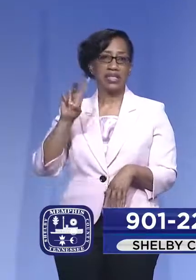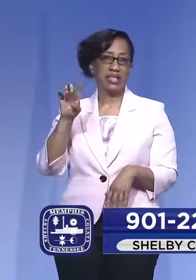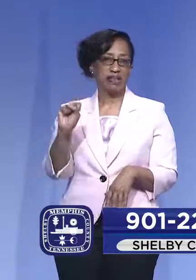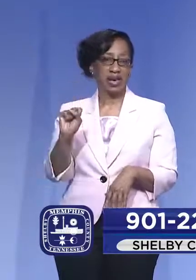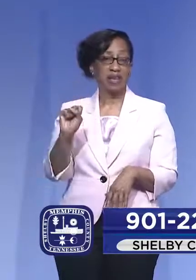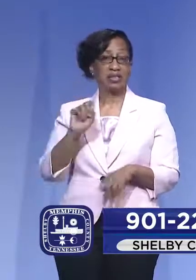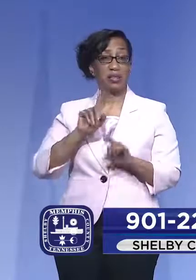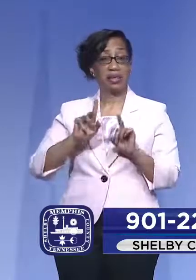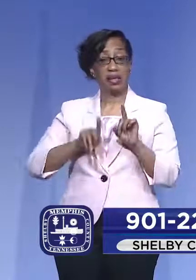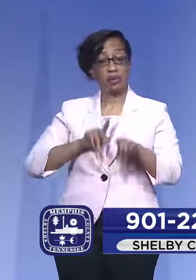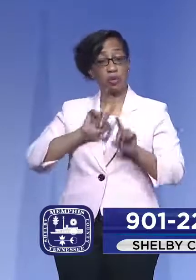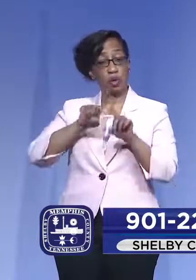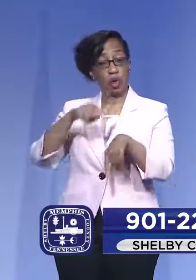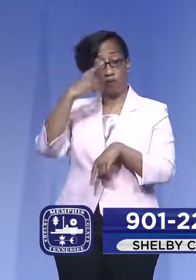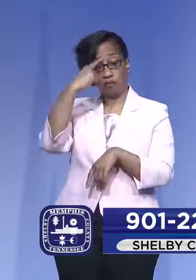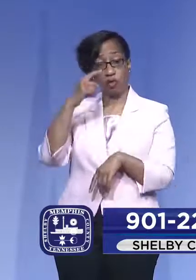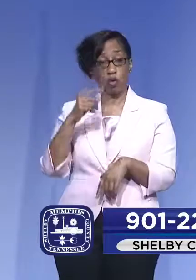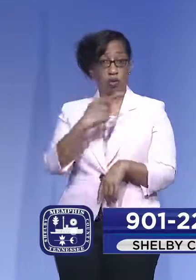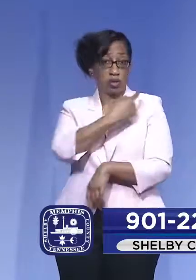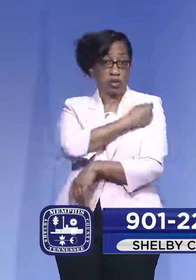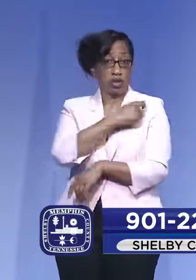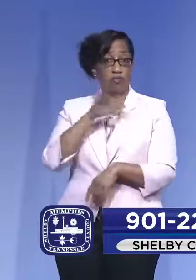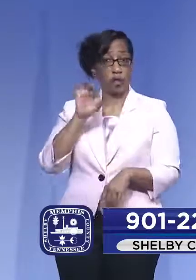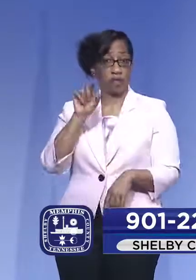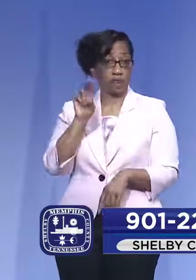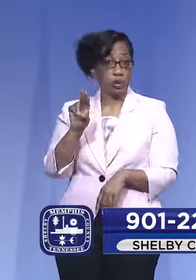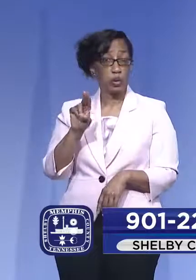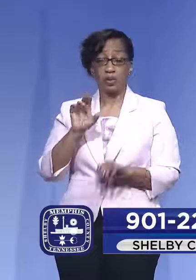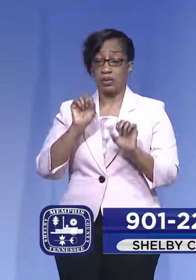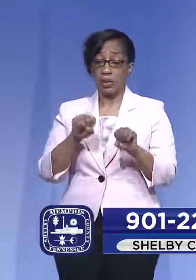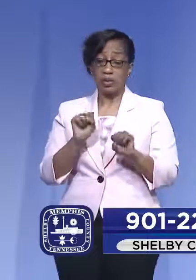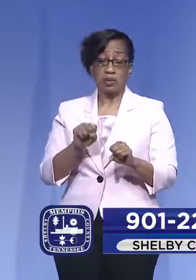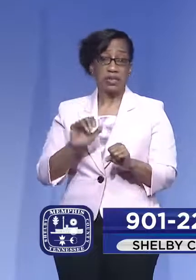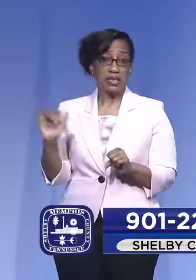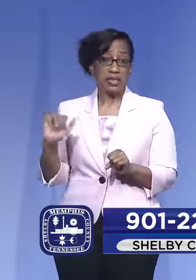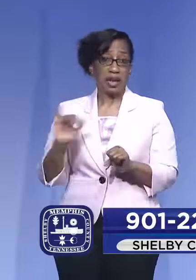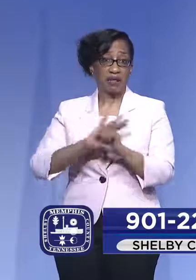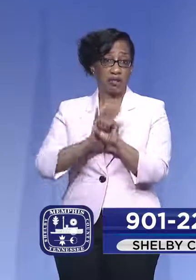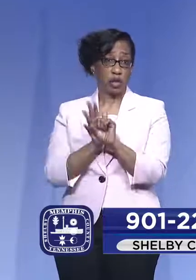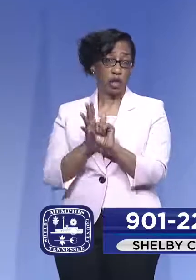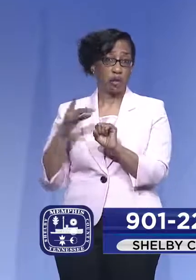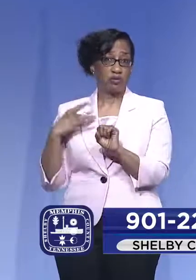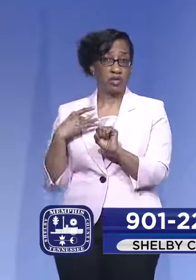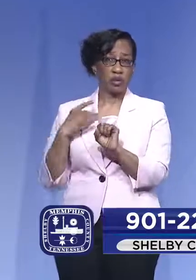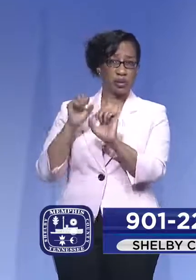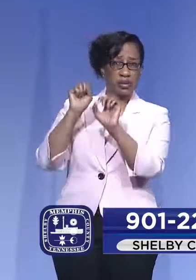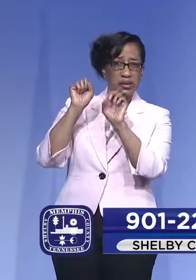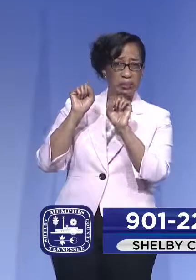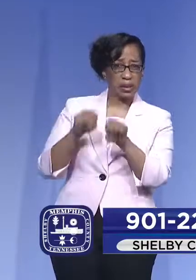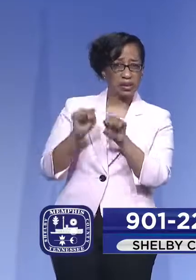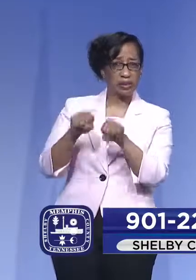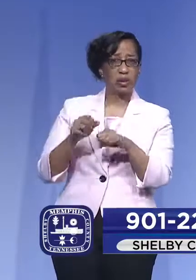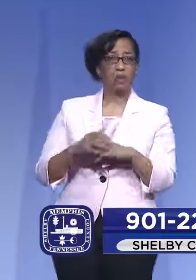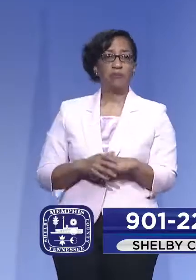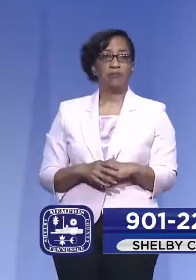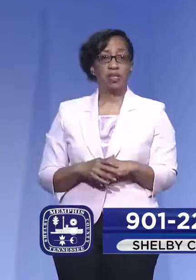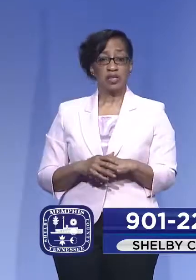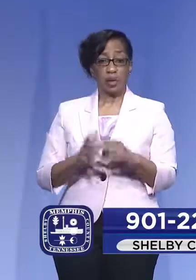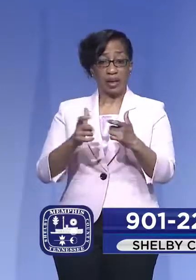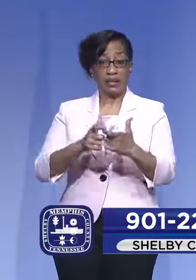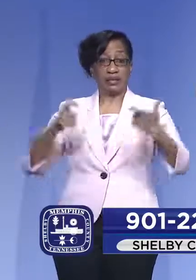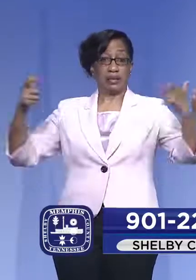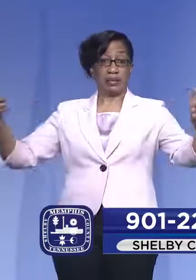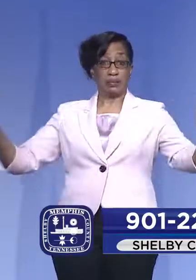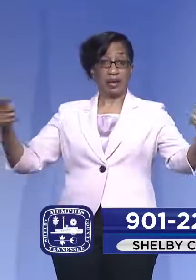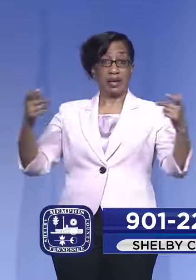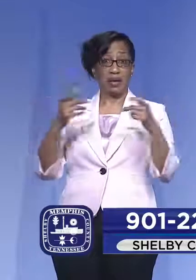flu shots. So I think the horizon is, you know, it's visible on the horizon, the end of the mass vaccination sites,